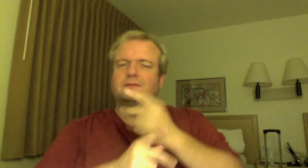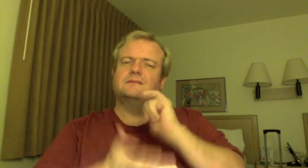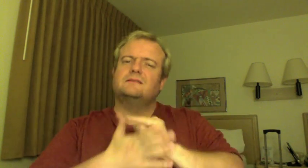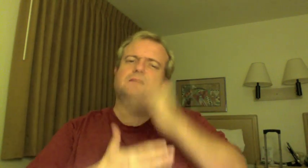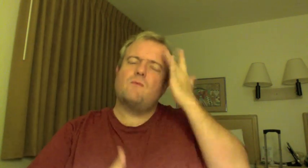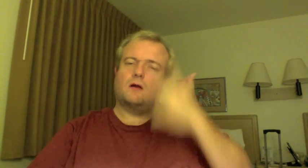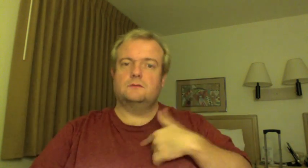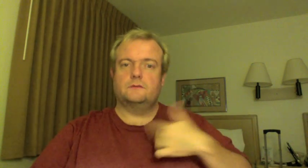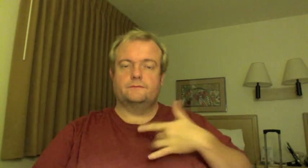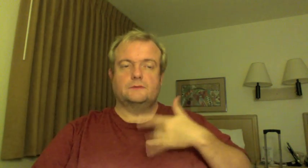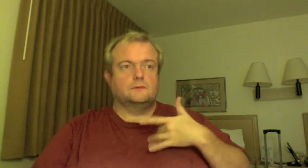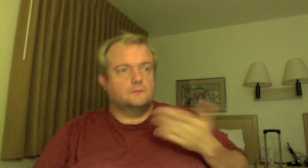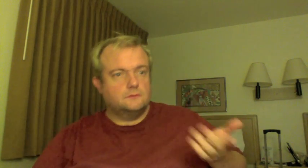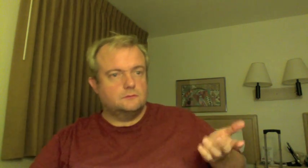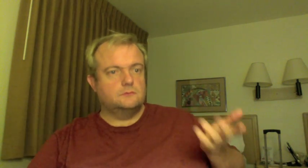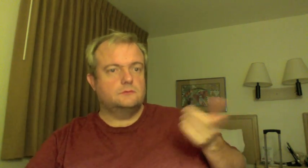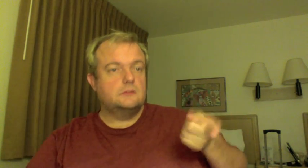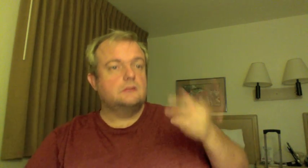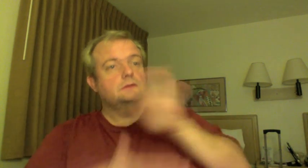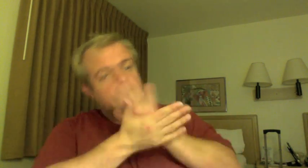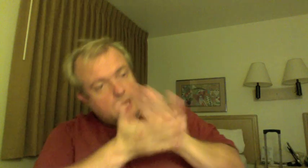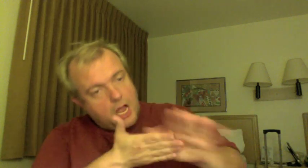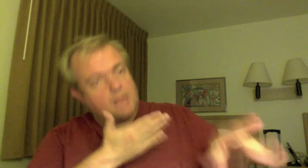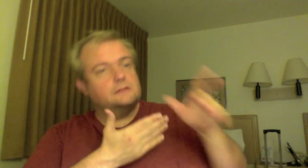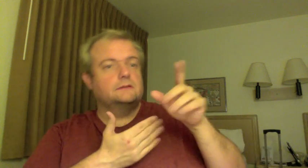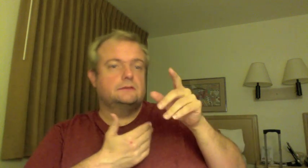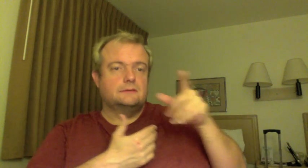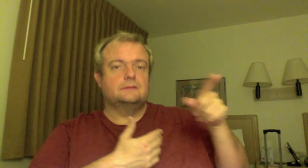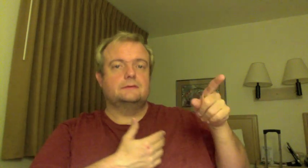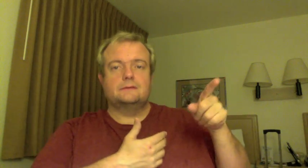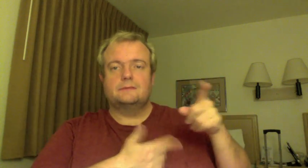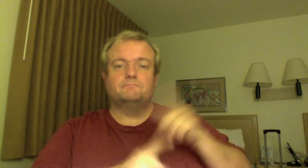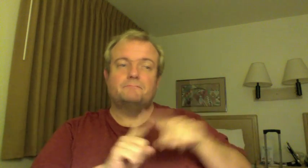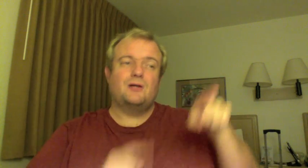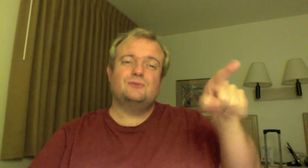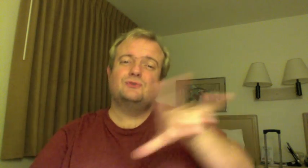polluters, plant hundreds of trees, and reroute traffic.